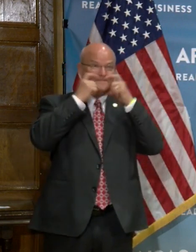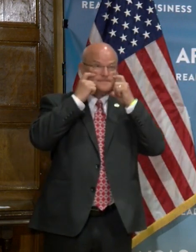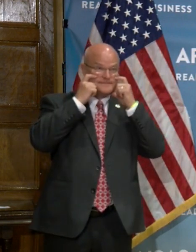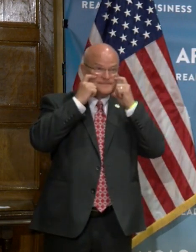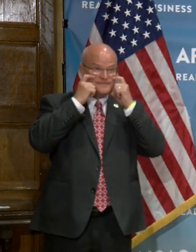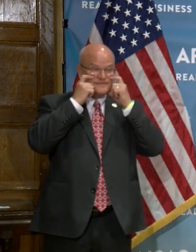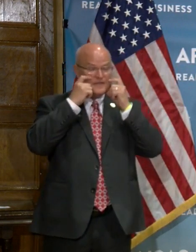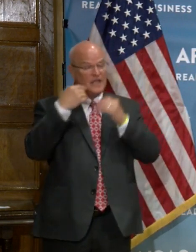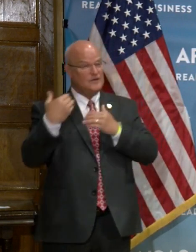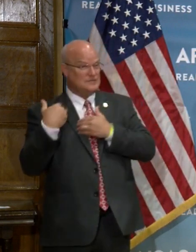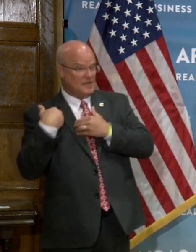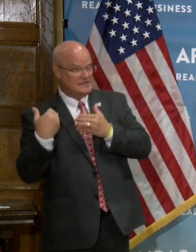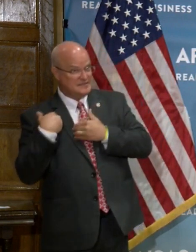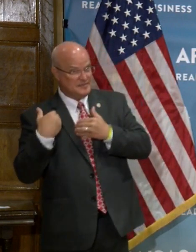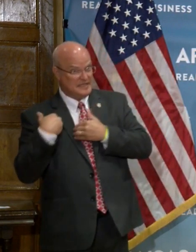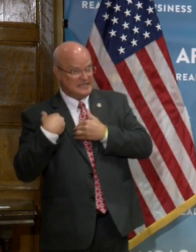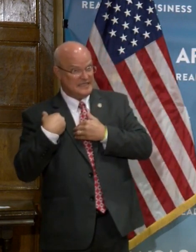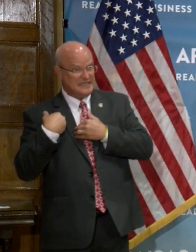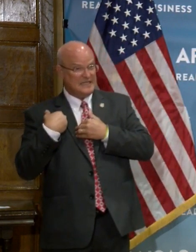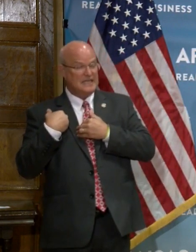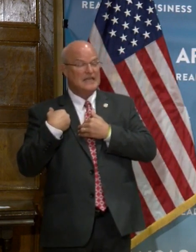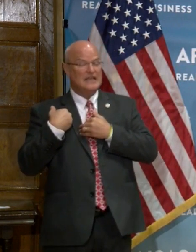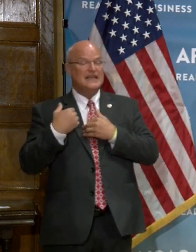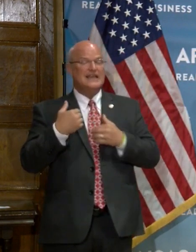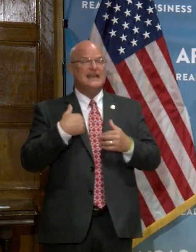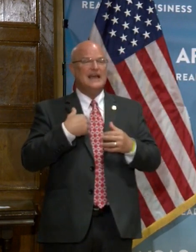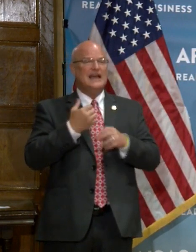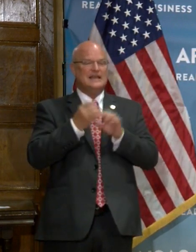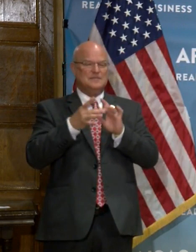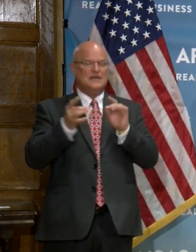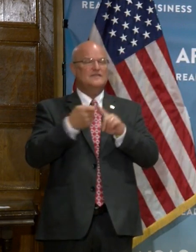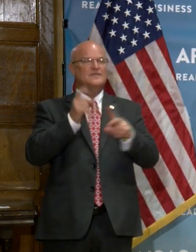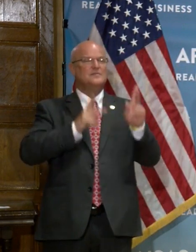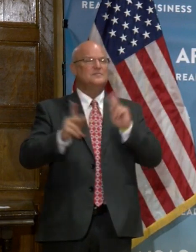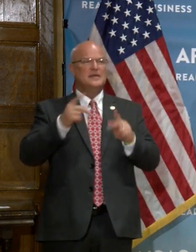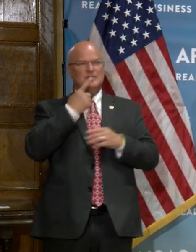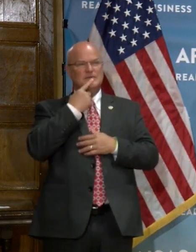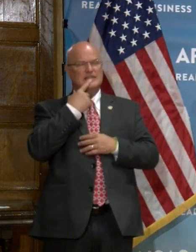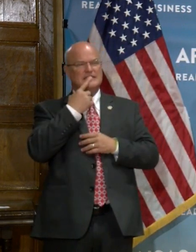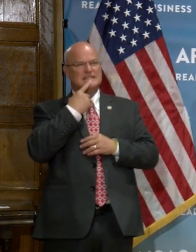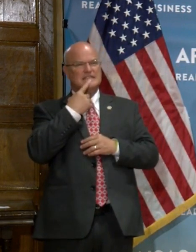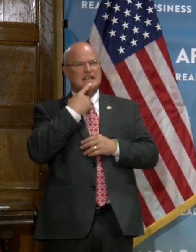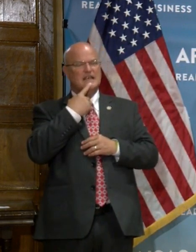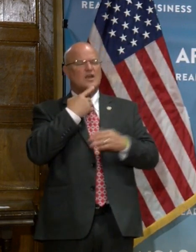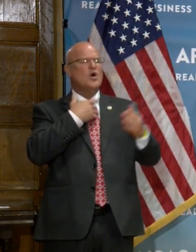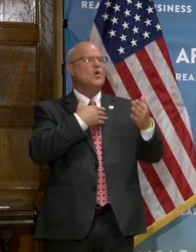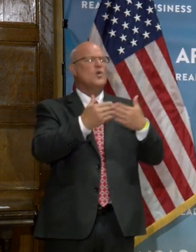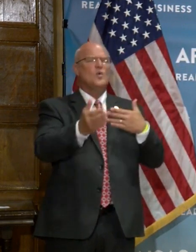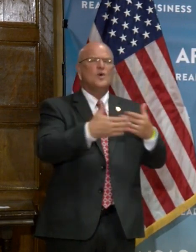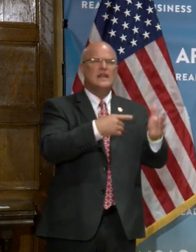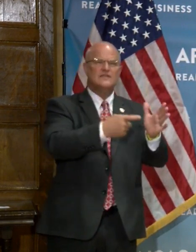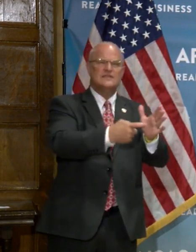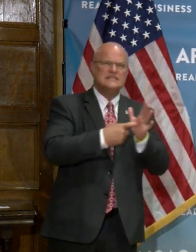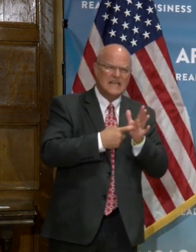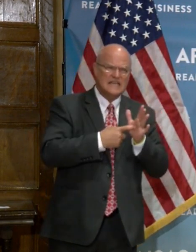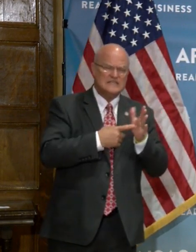and do our responsibility. And I do get messages from people that say, whatever it takes,